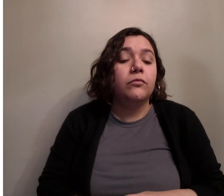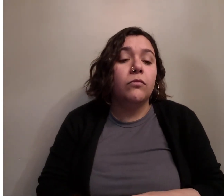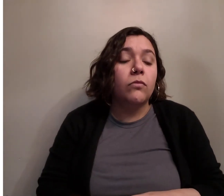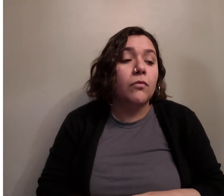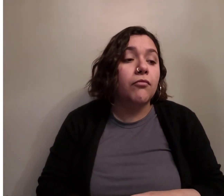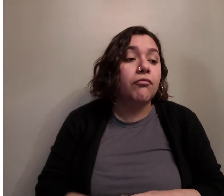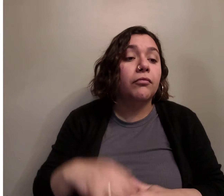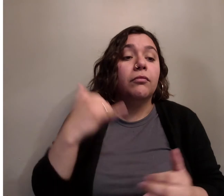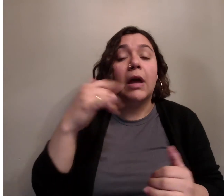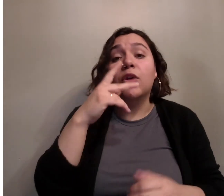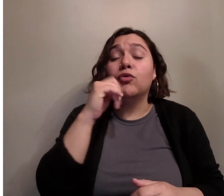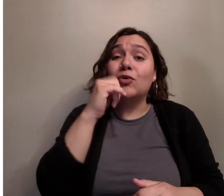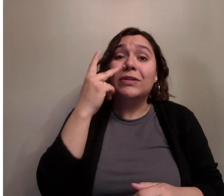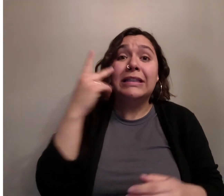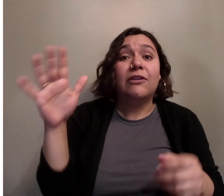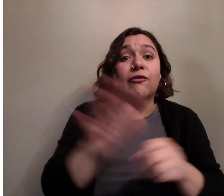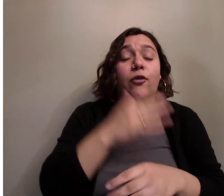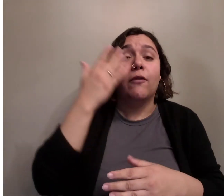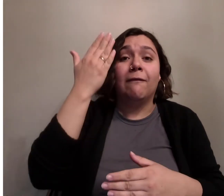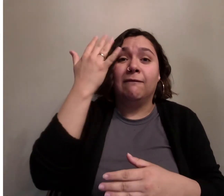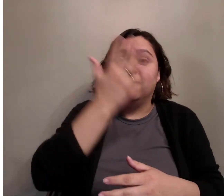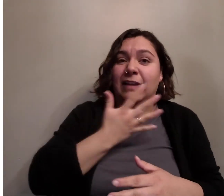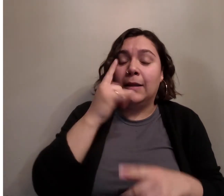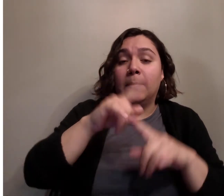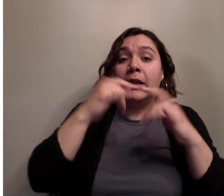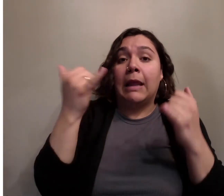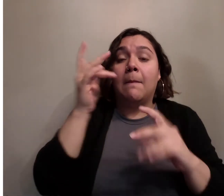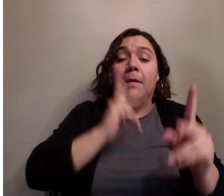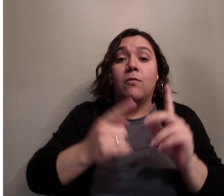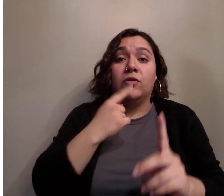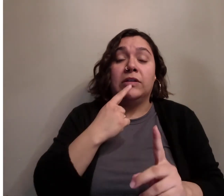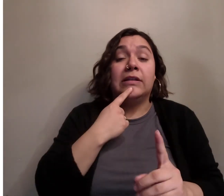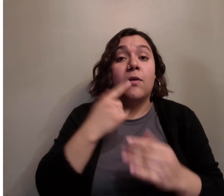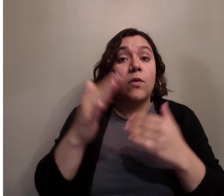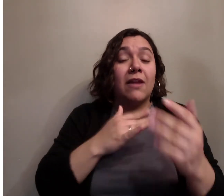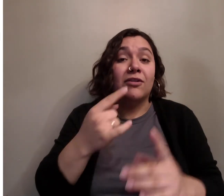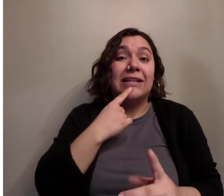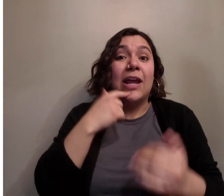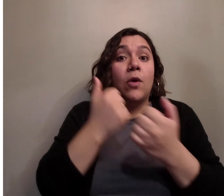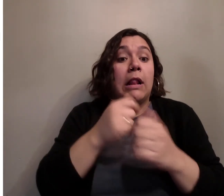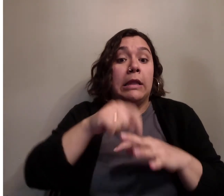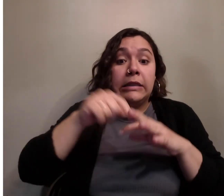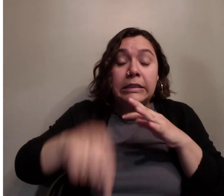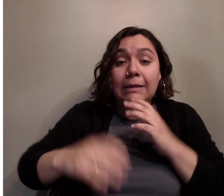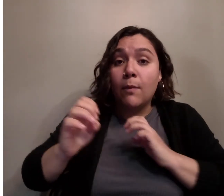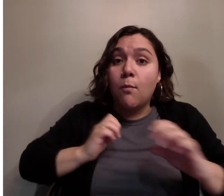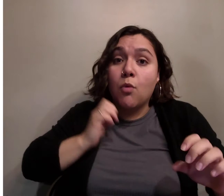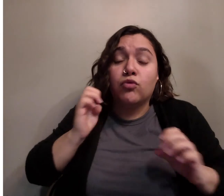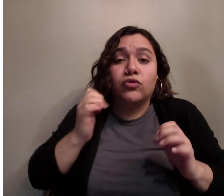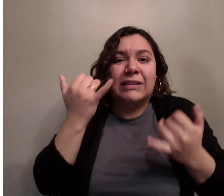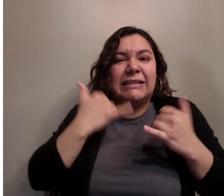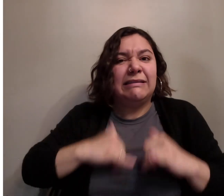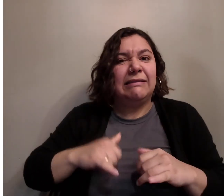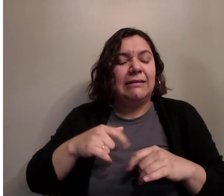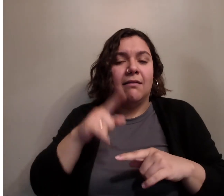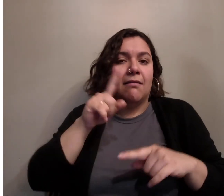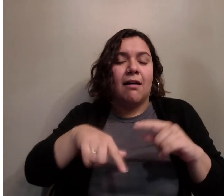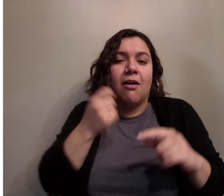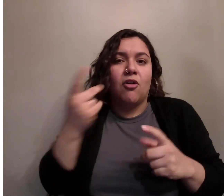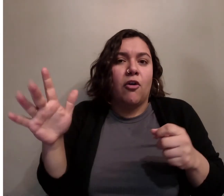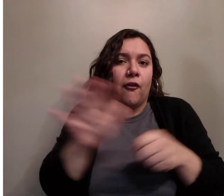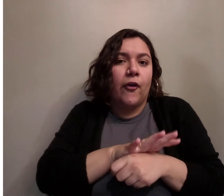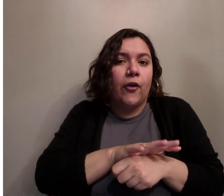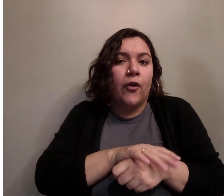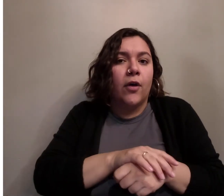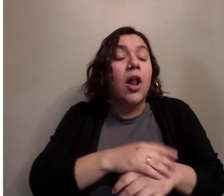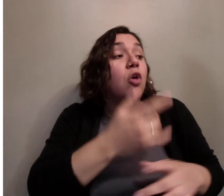where, not only do you not see the full face, but what is being said to you, even if it's being said with deep emotion, is